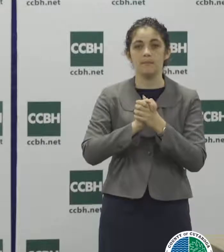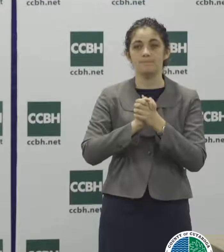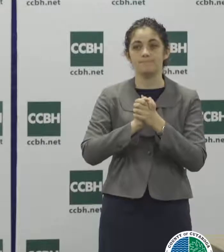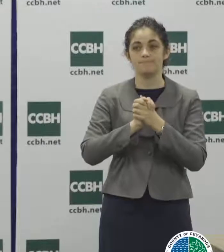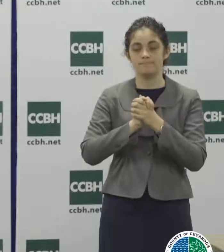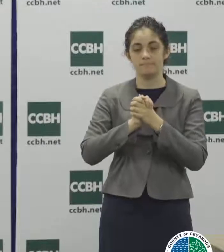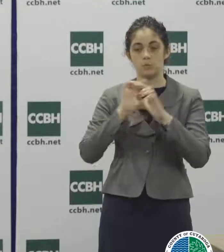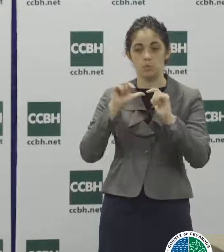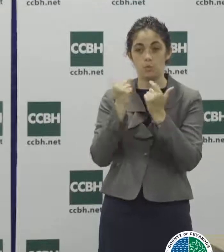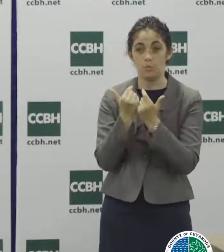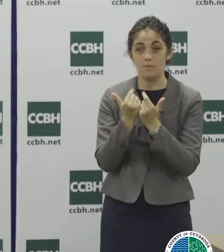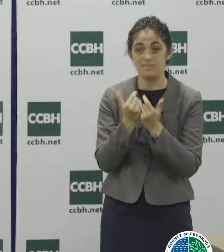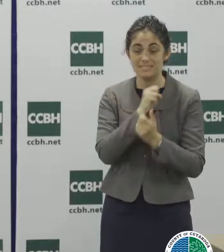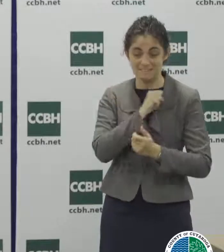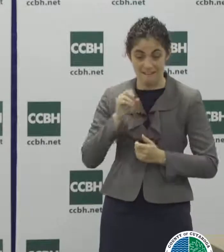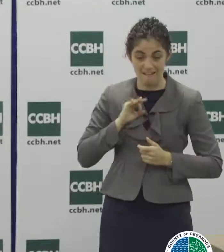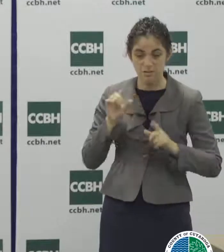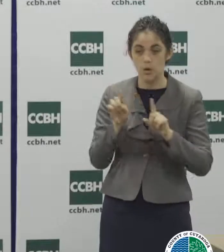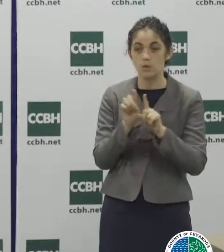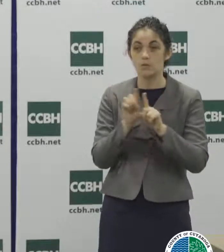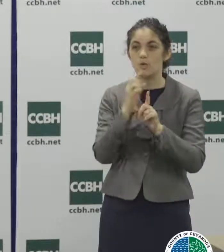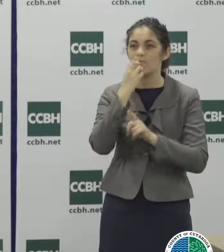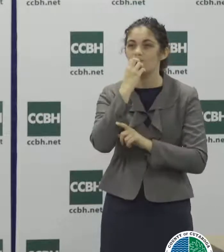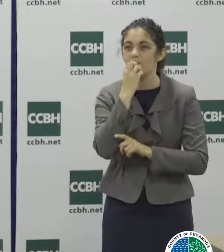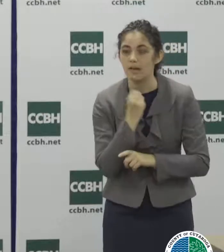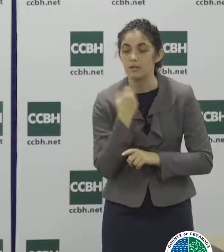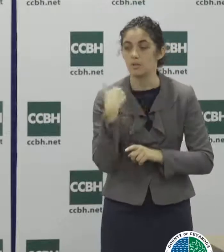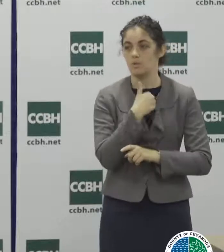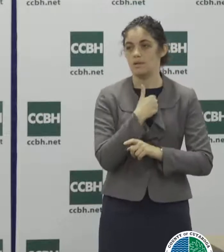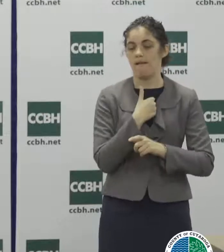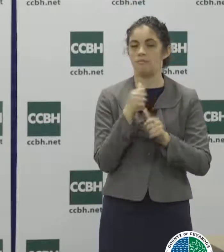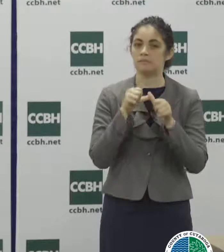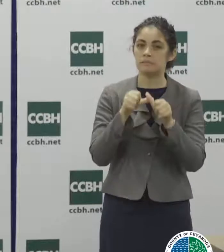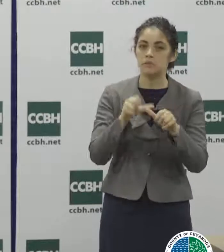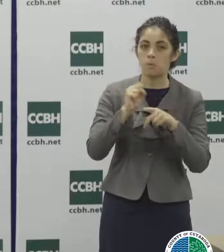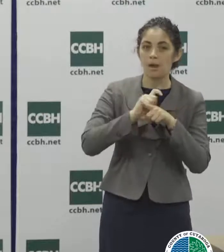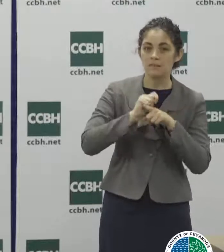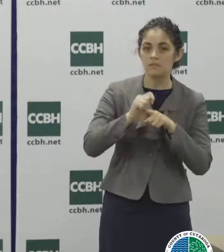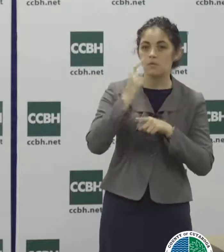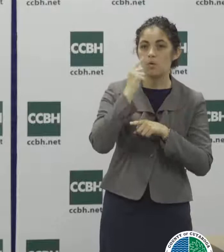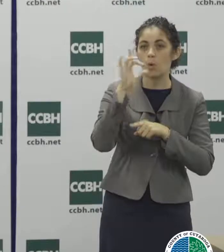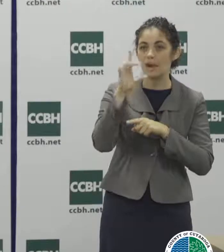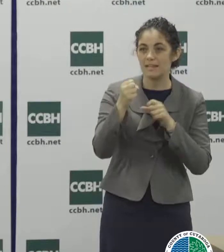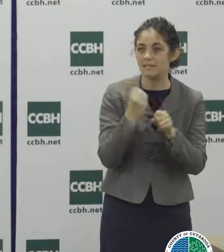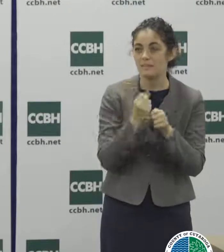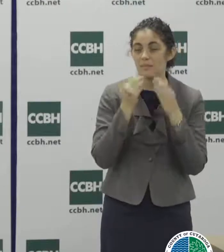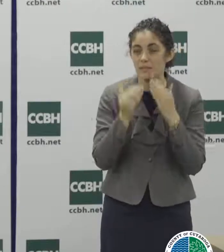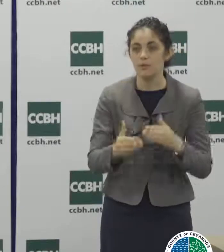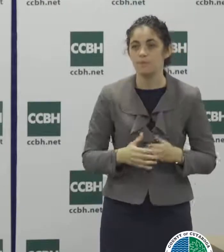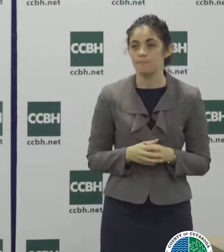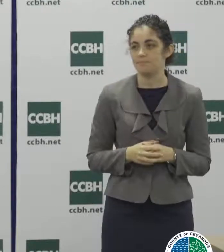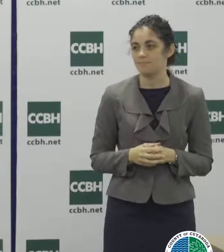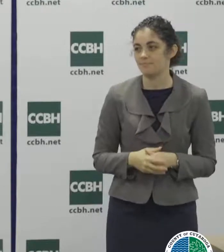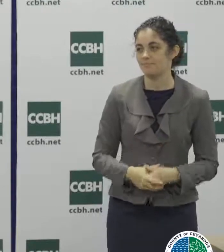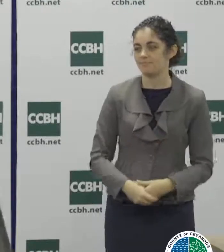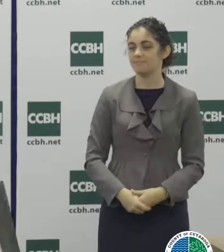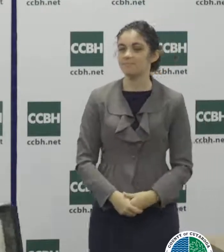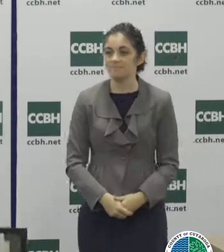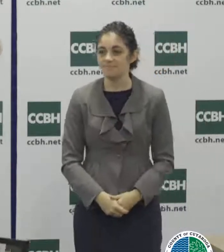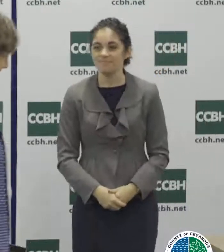faculty, and for all of our values that we've been practicing for the last 8 years. Thank you so much.